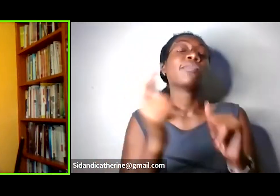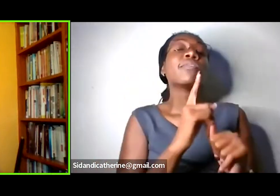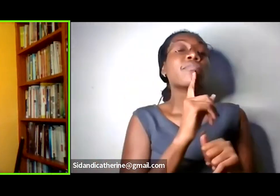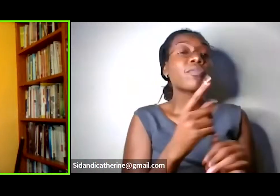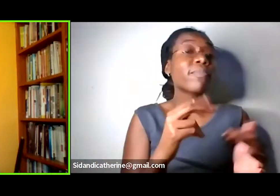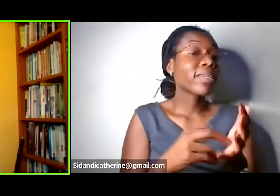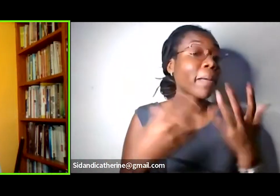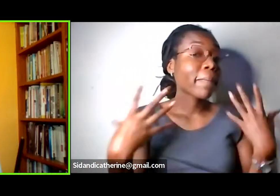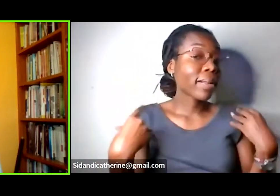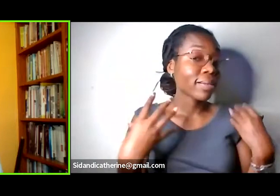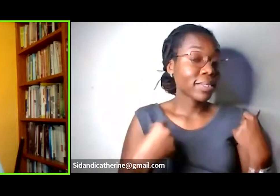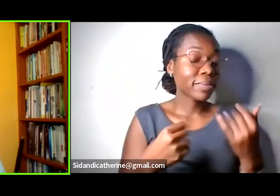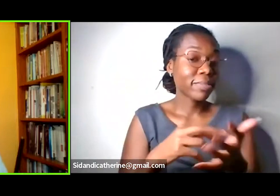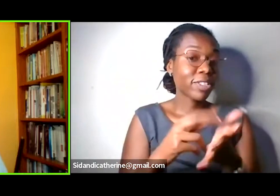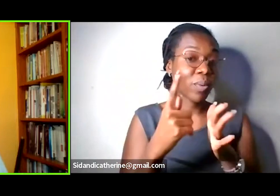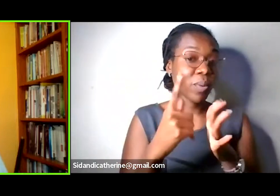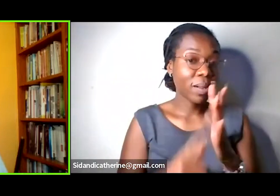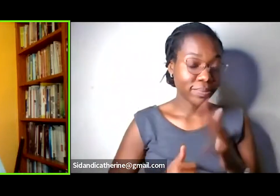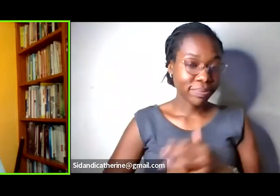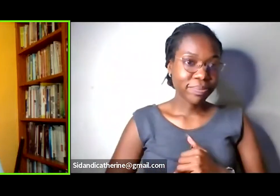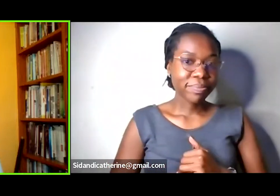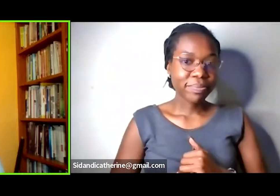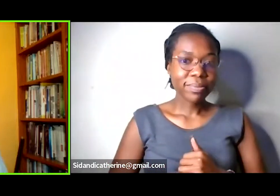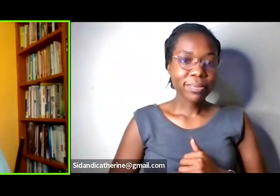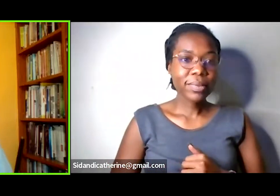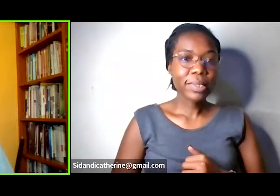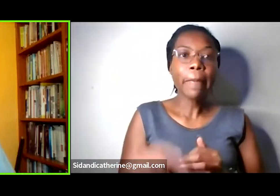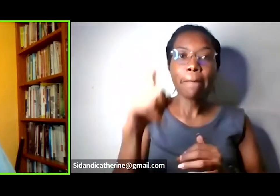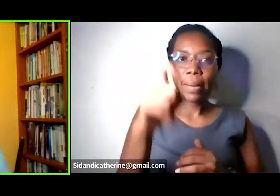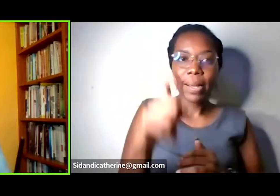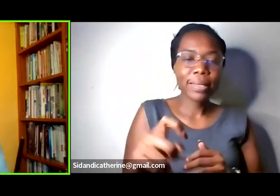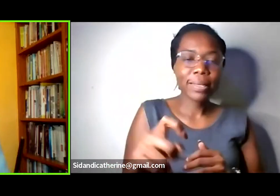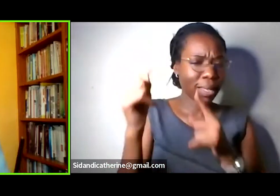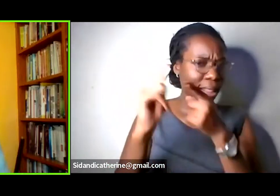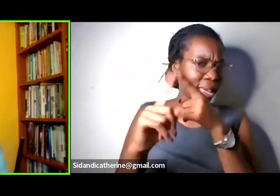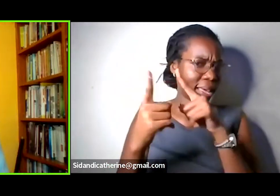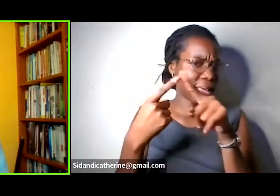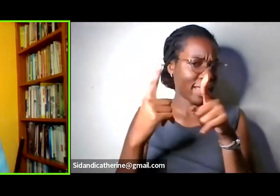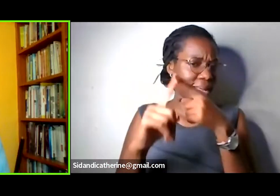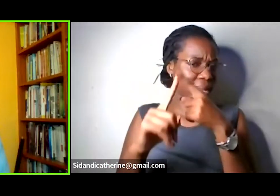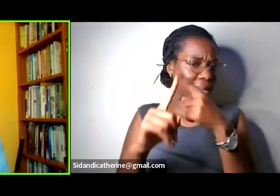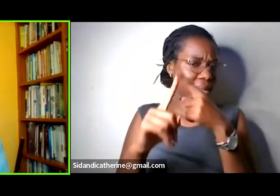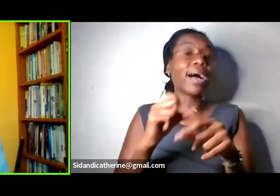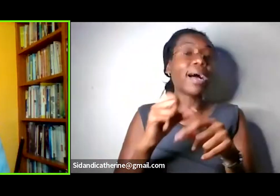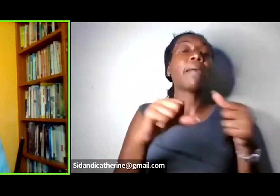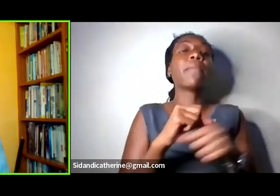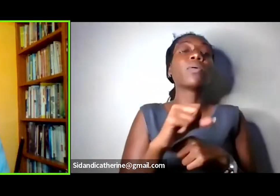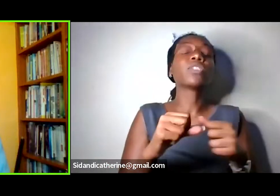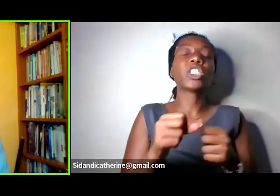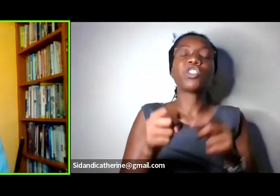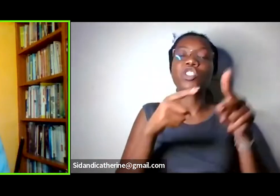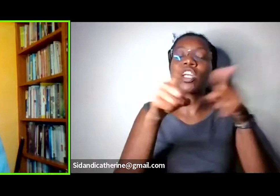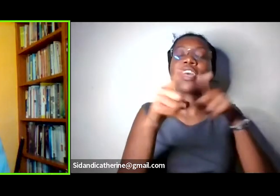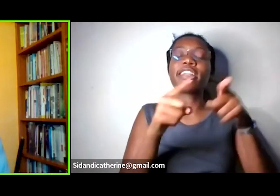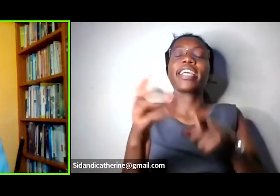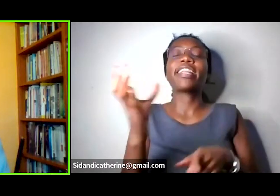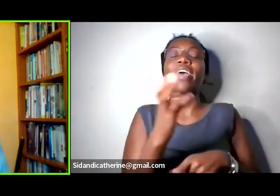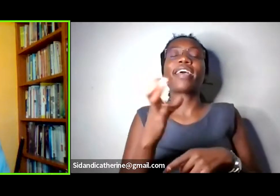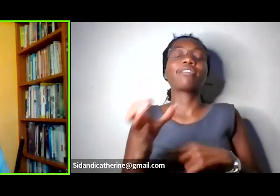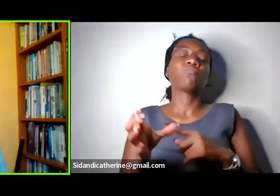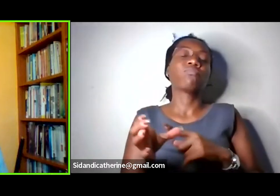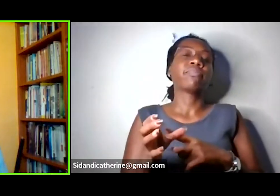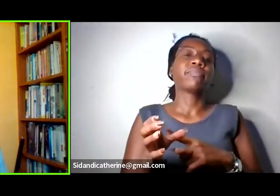more money is sell more to the same customer. So if you're a DSTV customer, you know how they're always trying